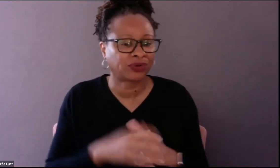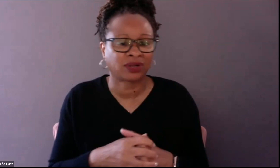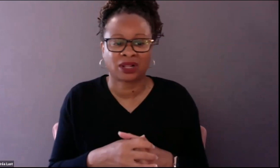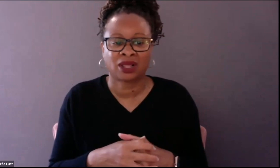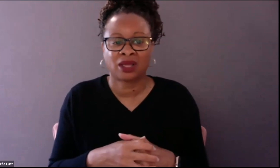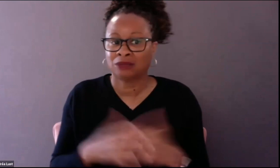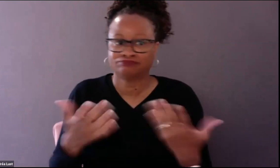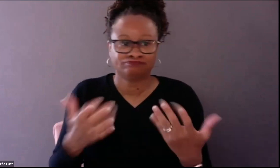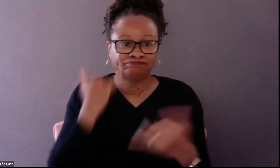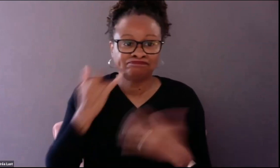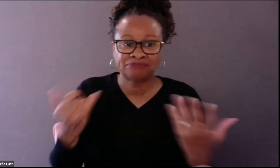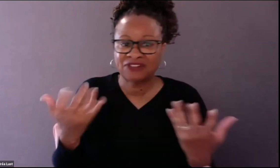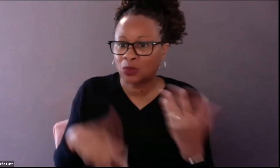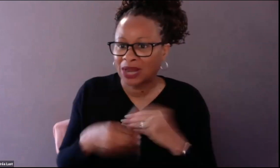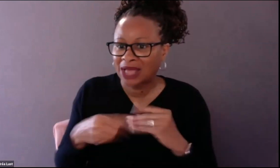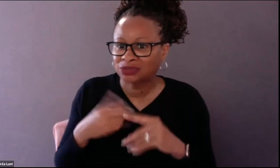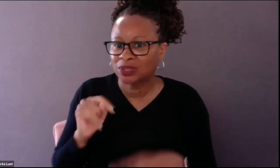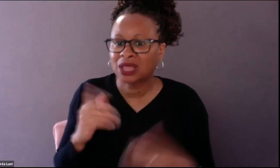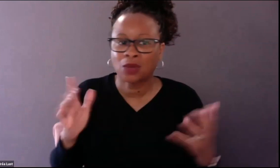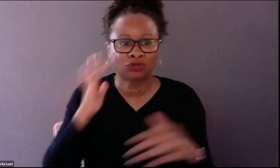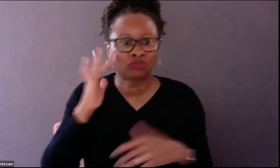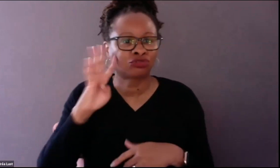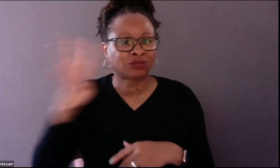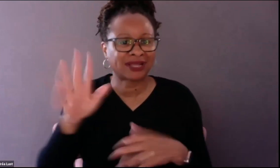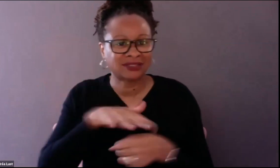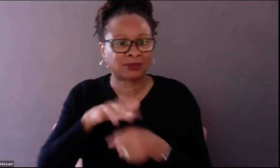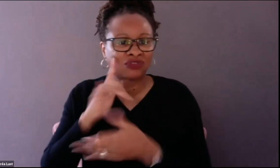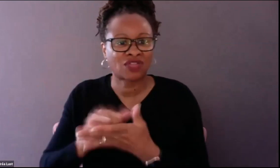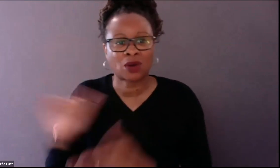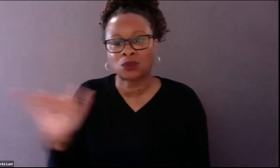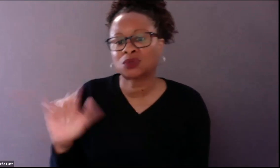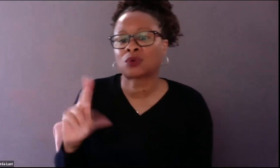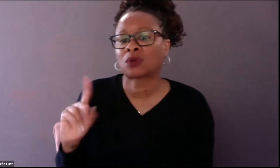Kalonji or Jaime want to share, I'll create some space for that as well.